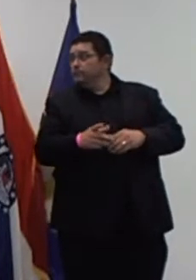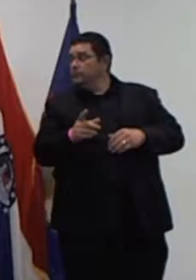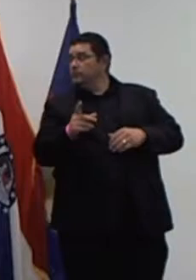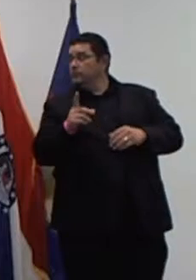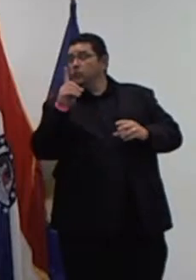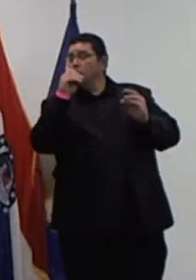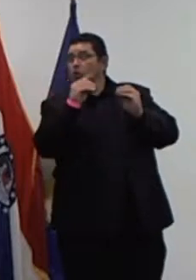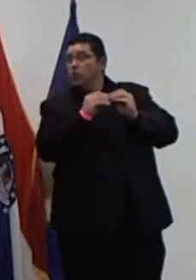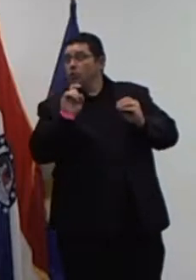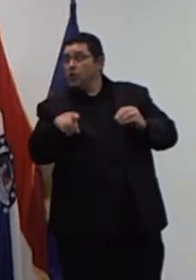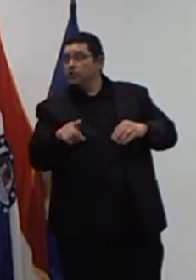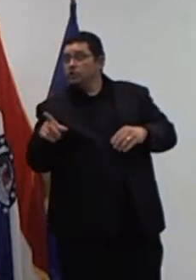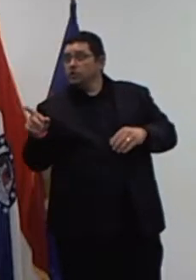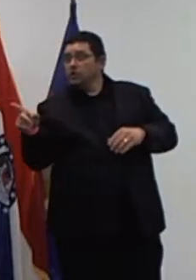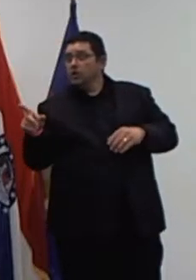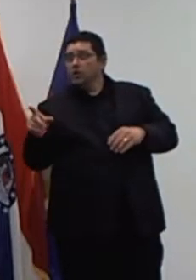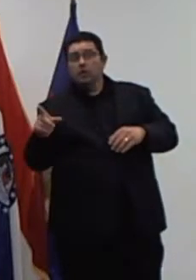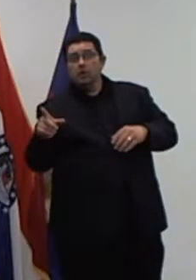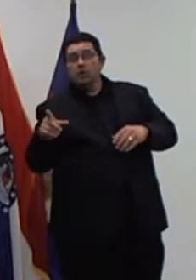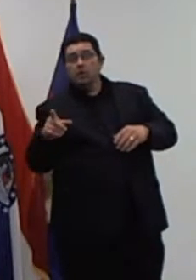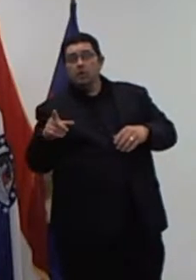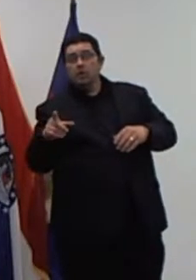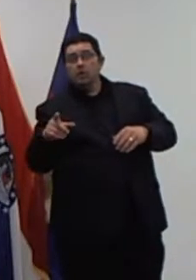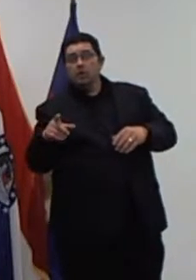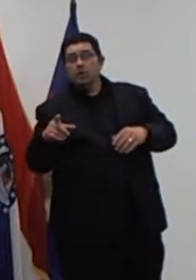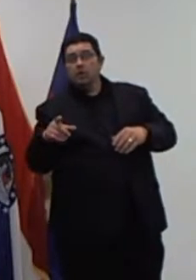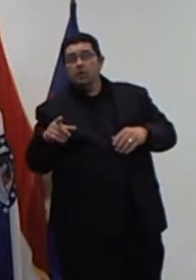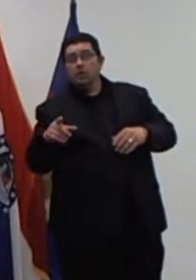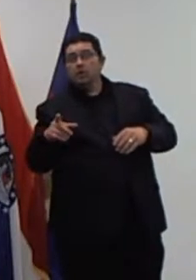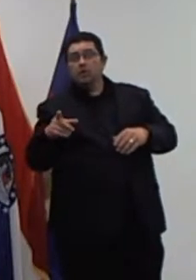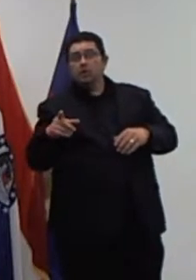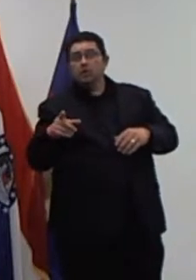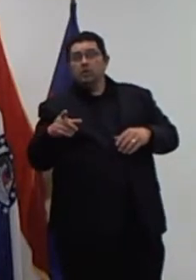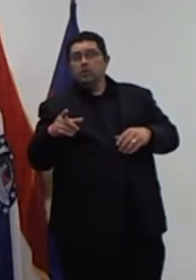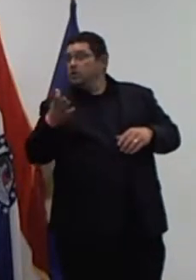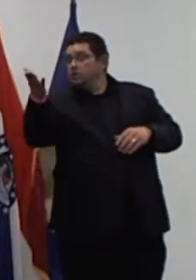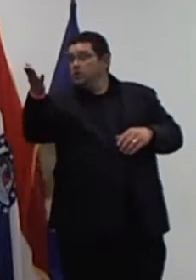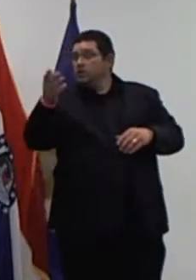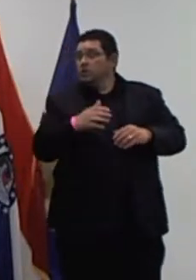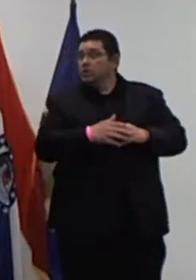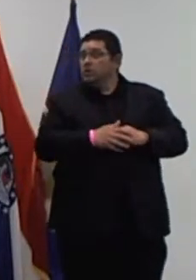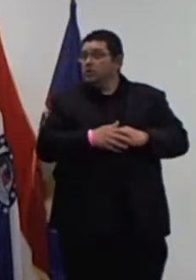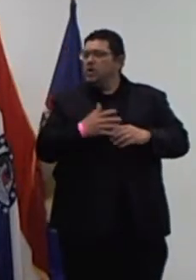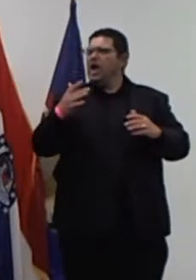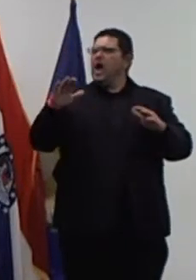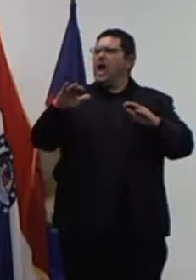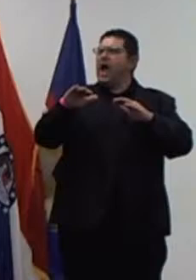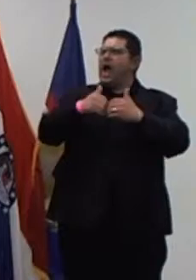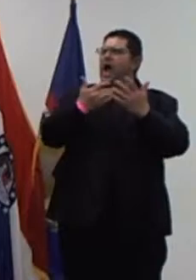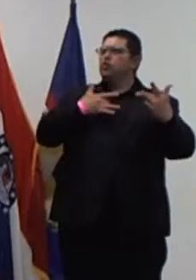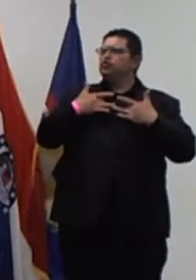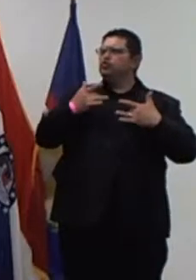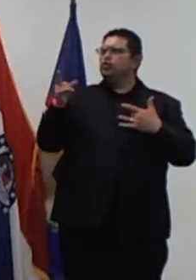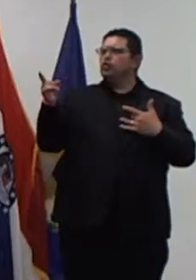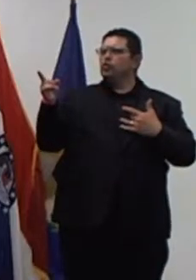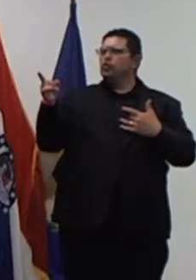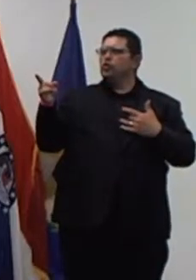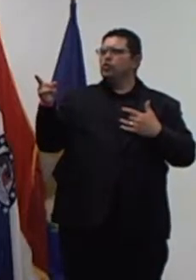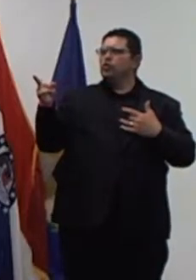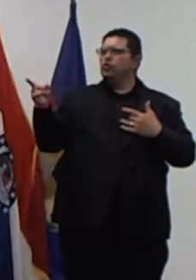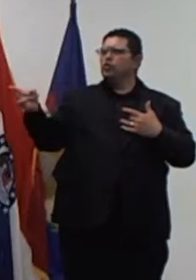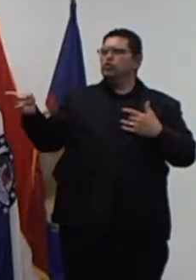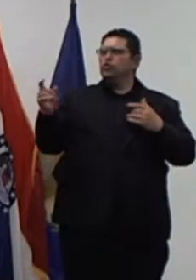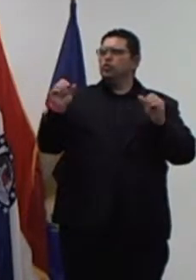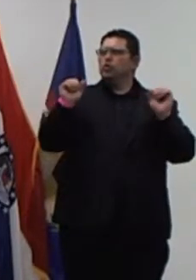for the governor. Governor, how concerned are you, I'm sorry, I can ask Dr. Page. How concerned are you, Governor, that you can see